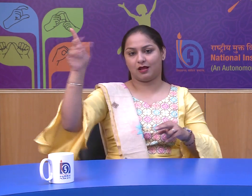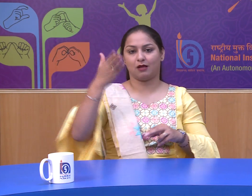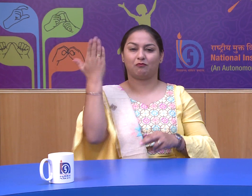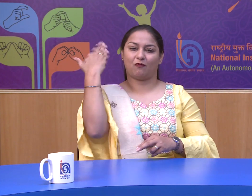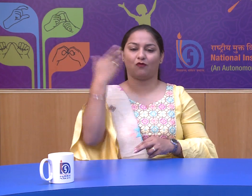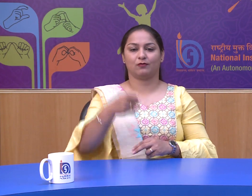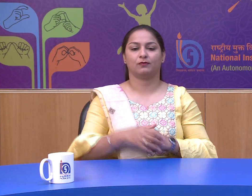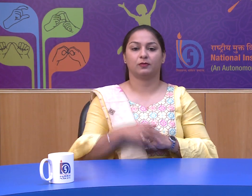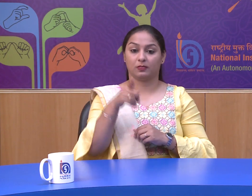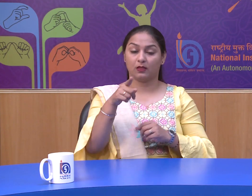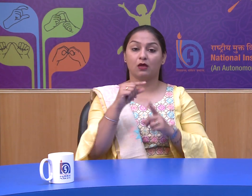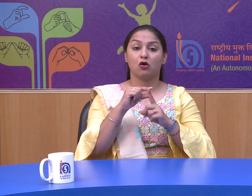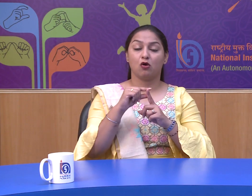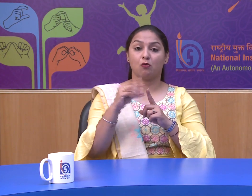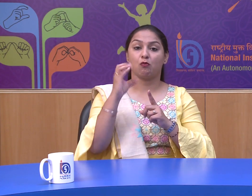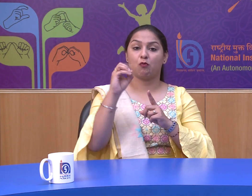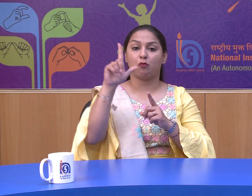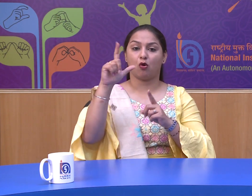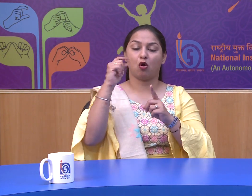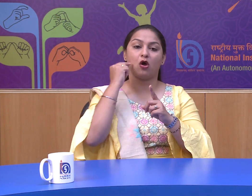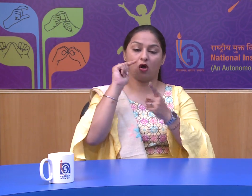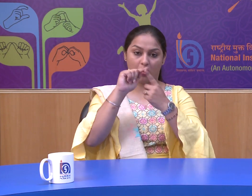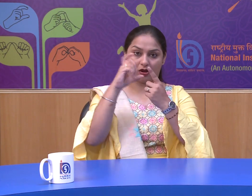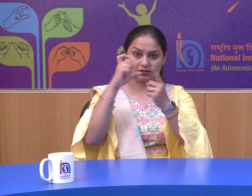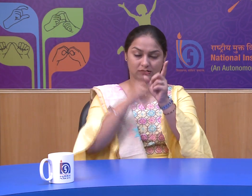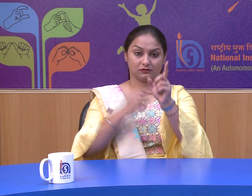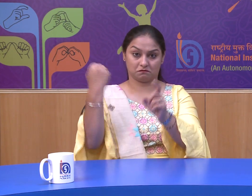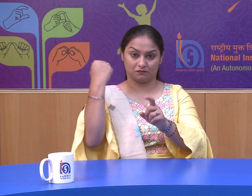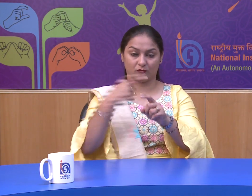His policies as king for peace,